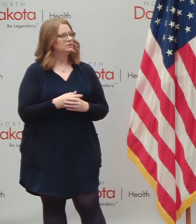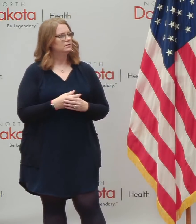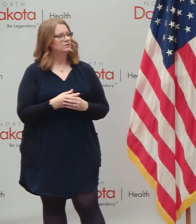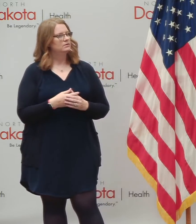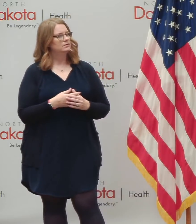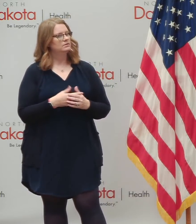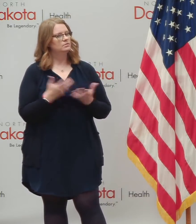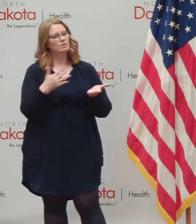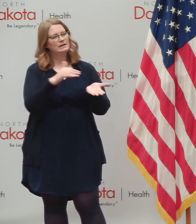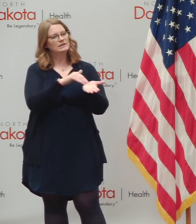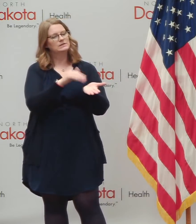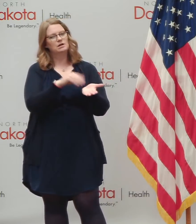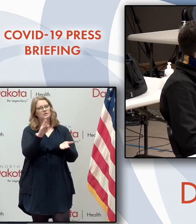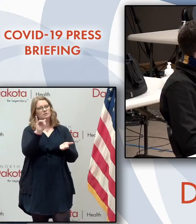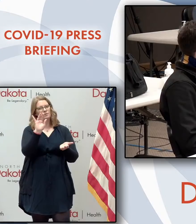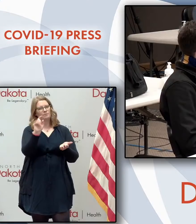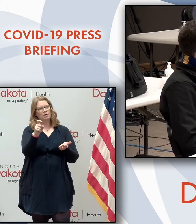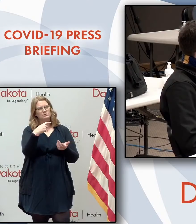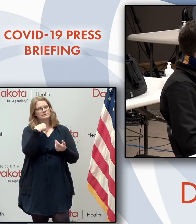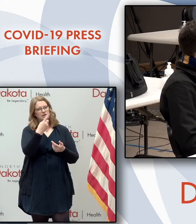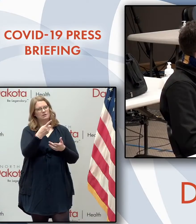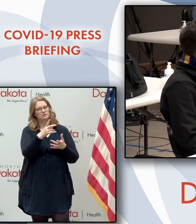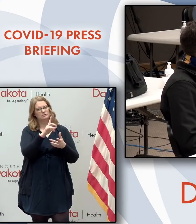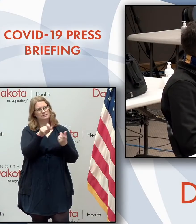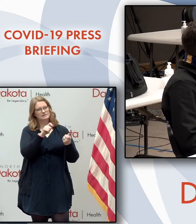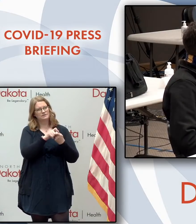did Dr. Birx tell you directly about a mask mandate?